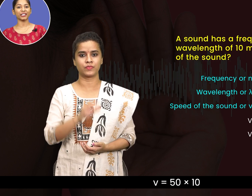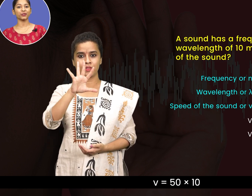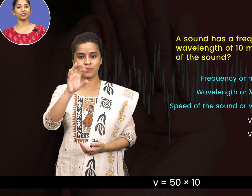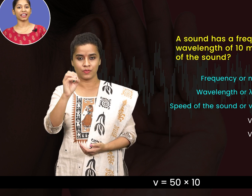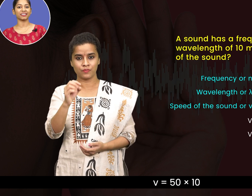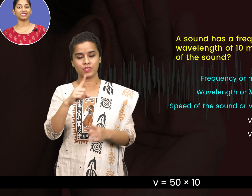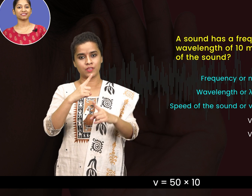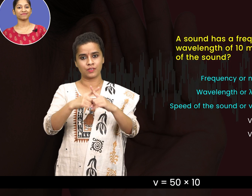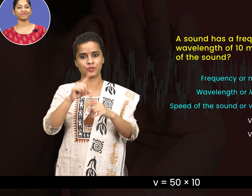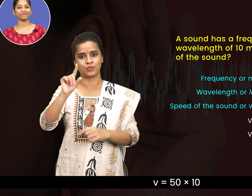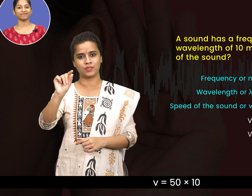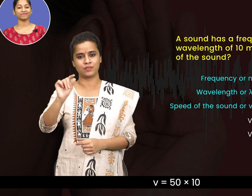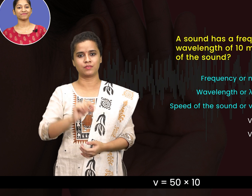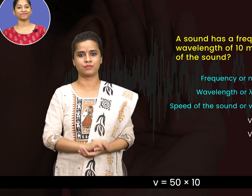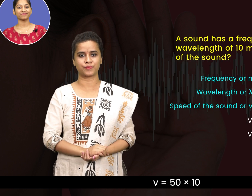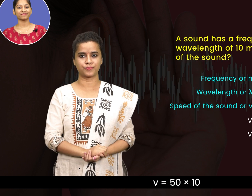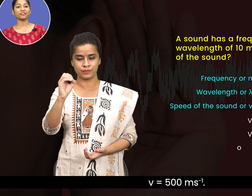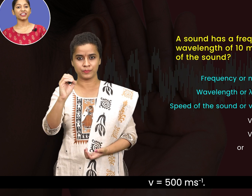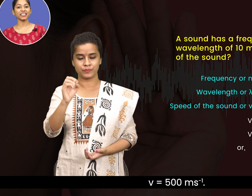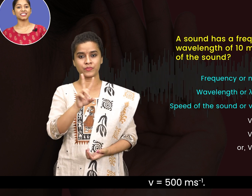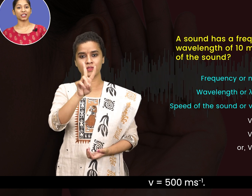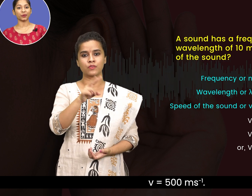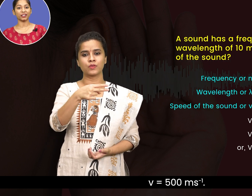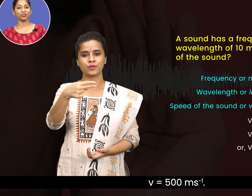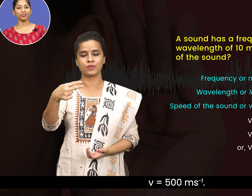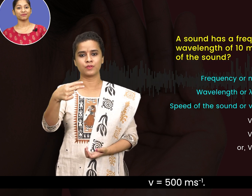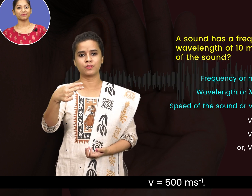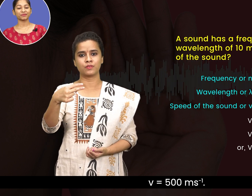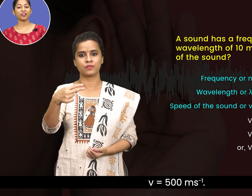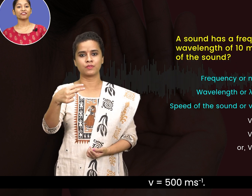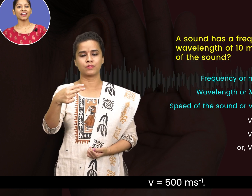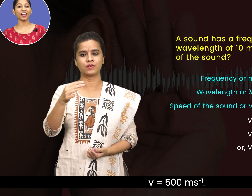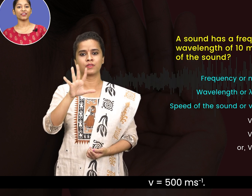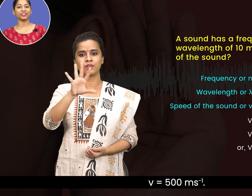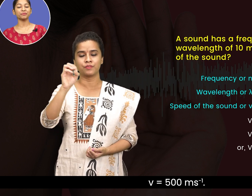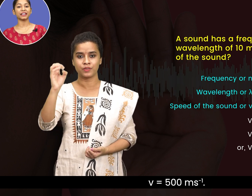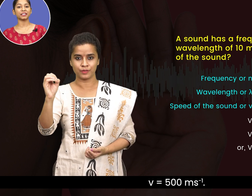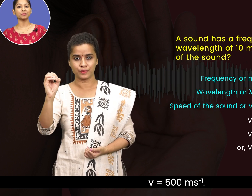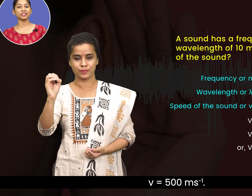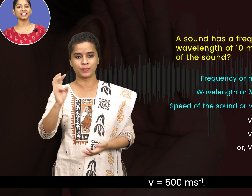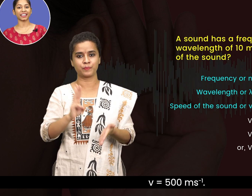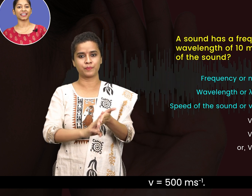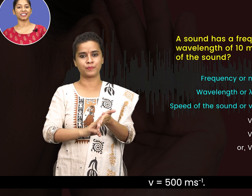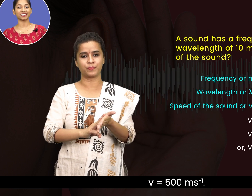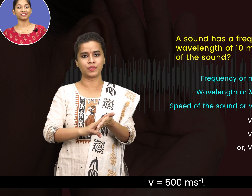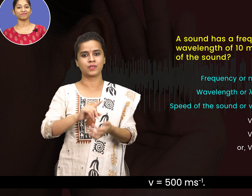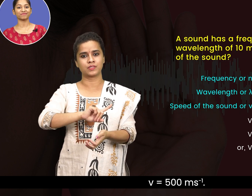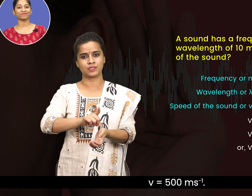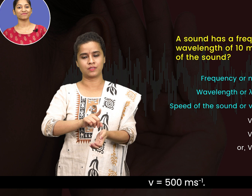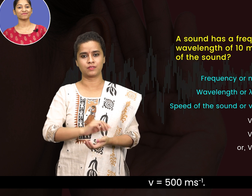50 into 10. V is equal to 500 meter per second.